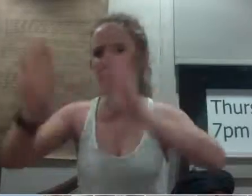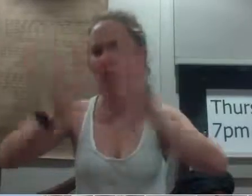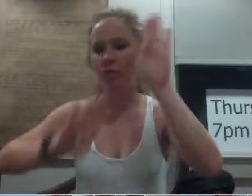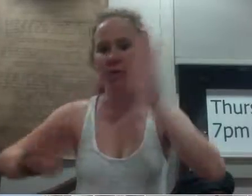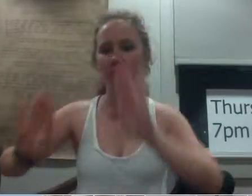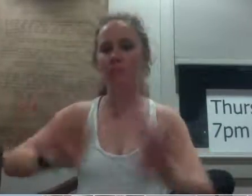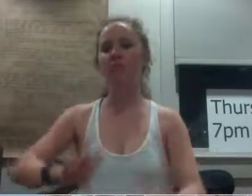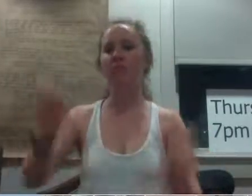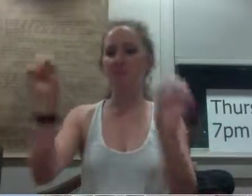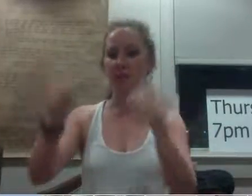But don't worry.